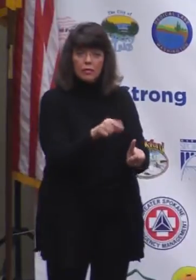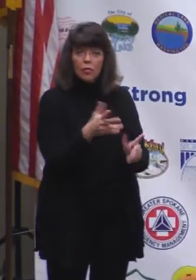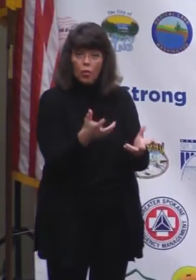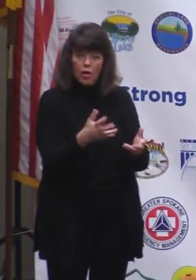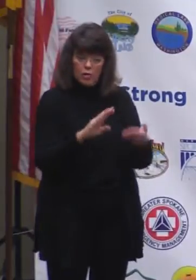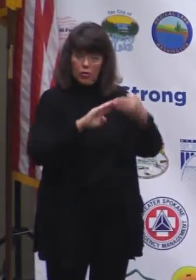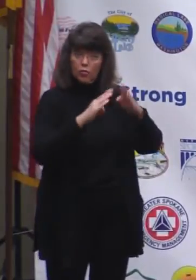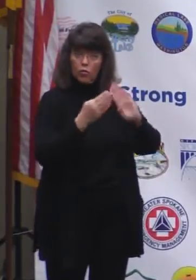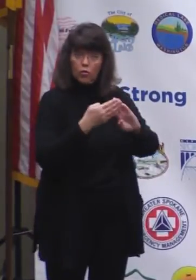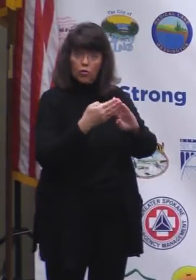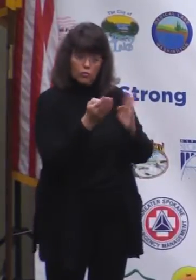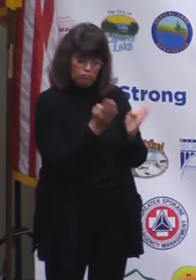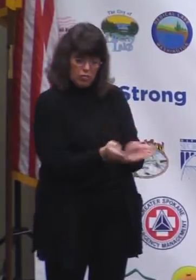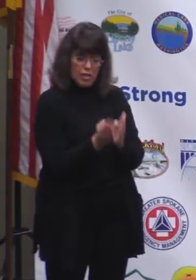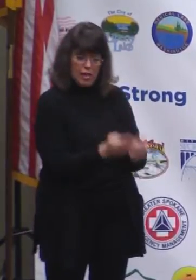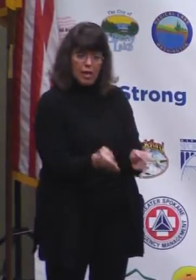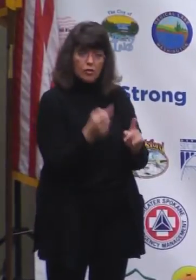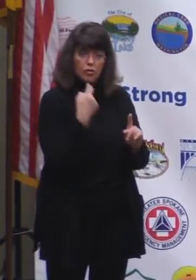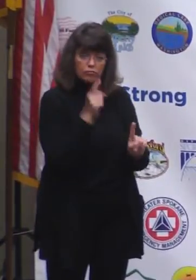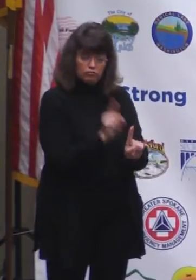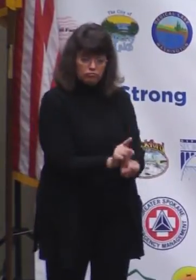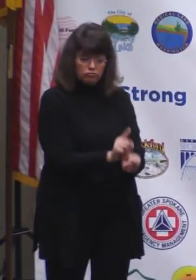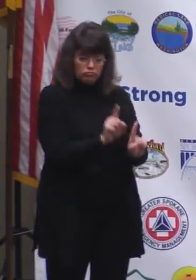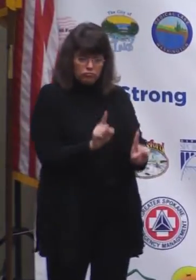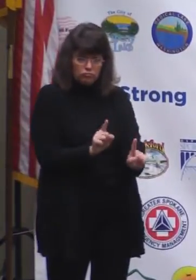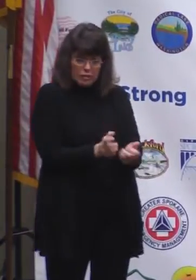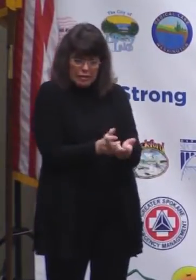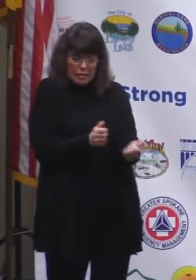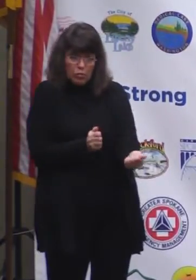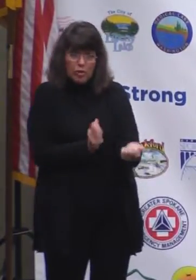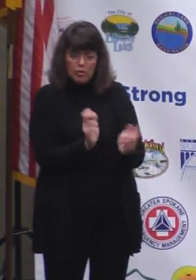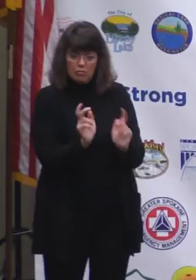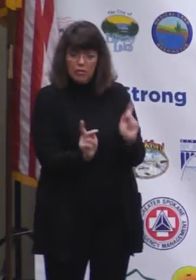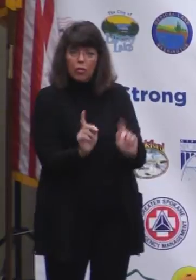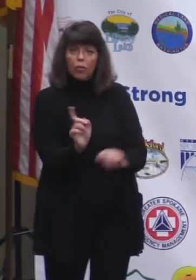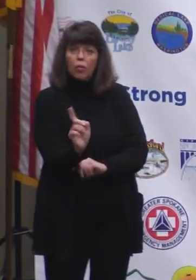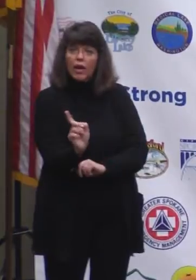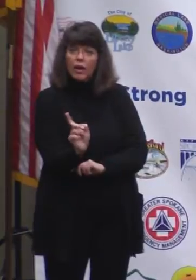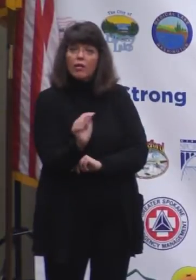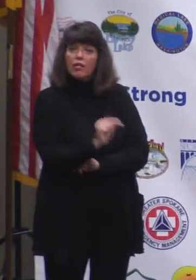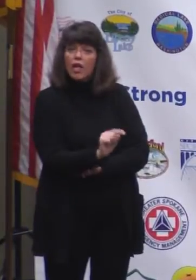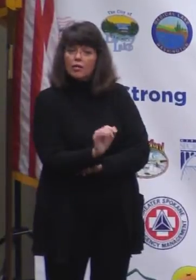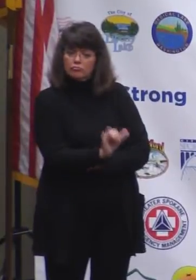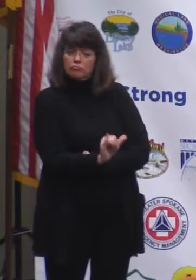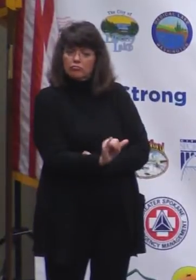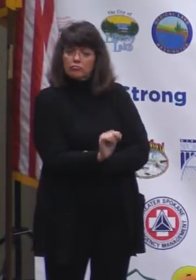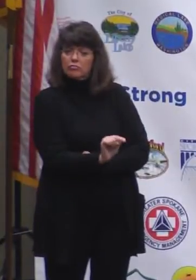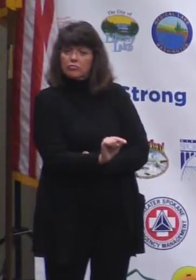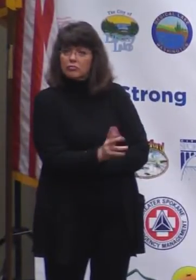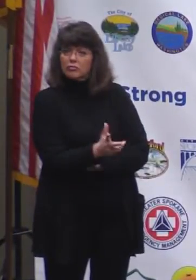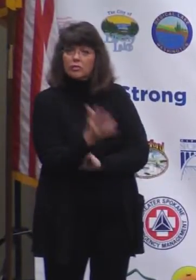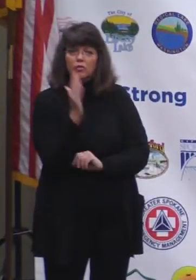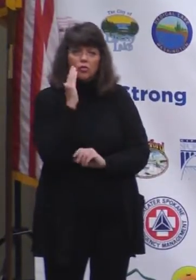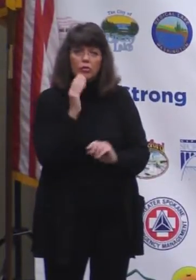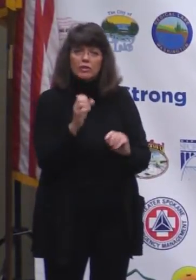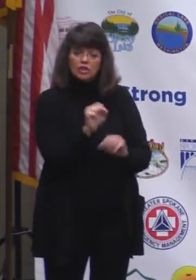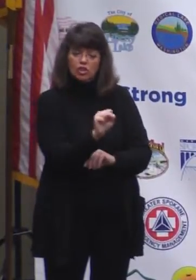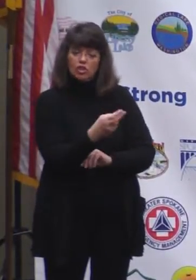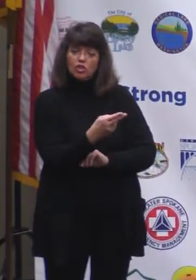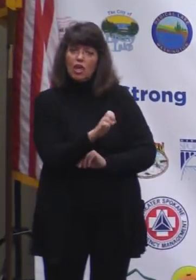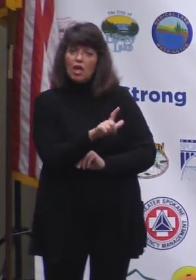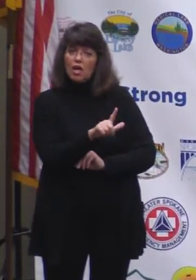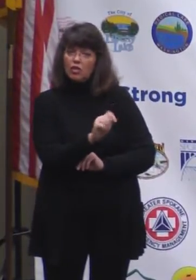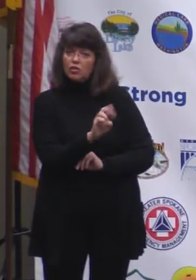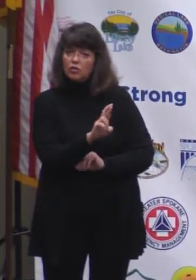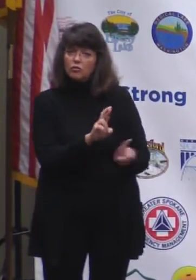distancing in our existing shelters to further slow the spread of COVID locally. And then separately, we have plans